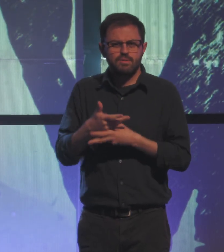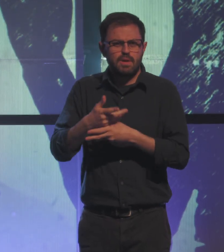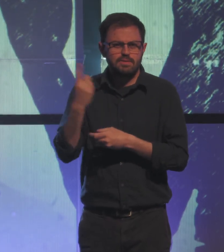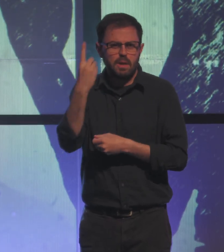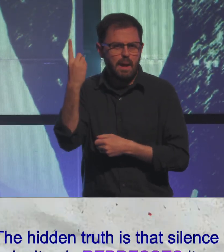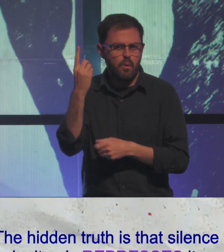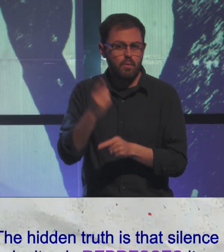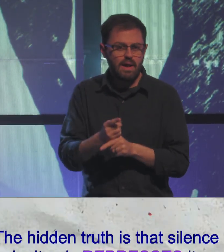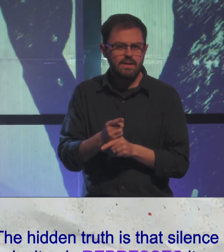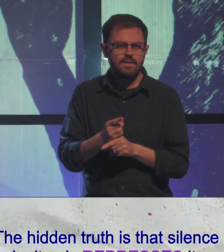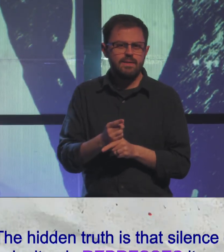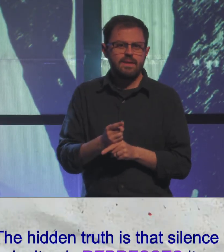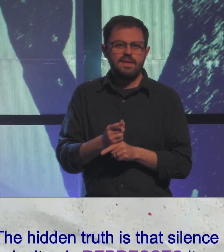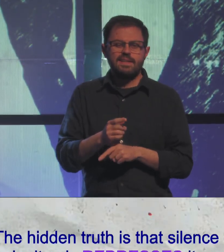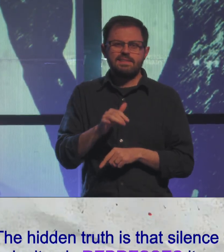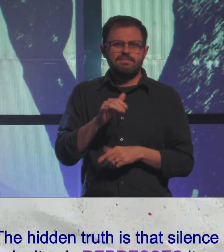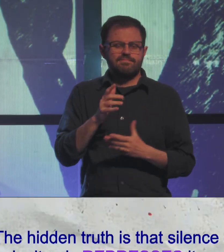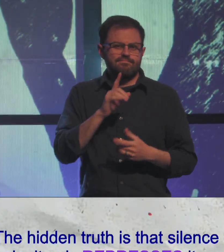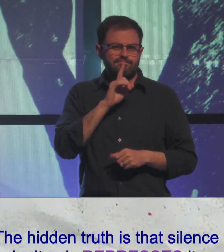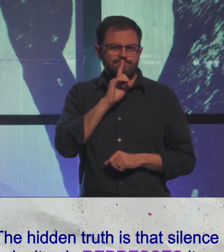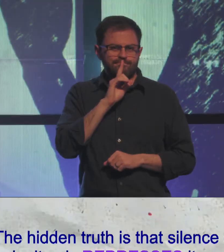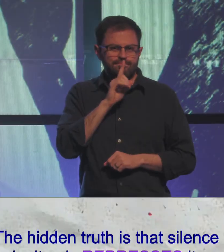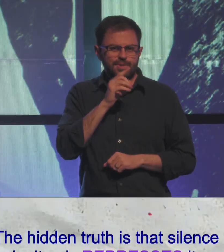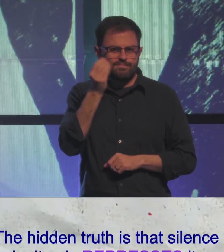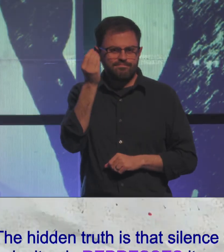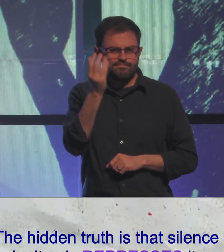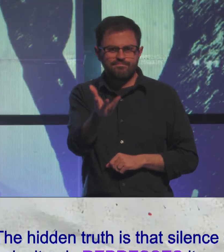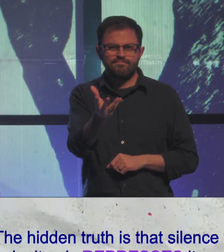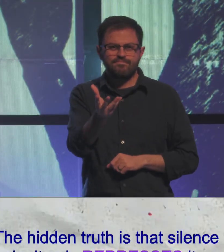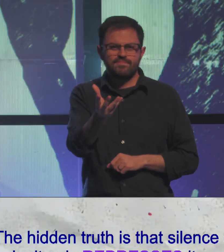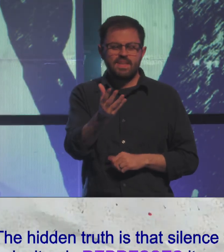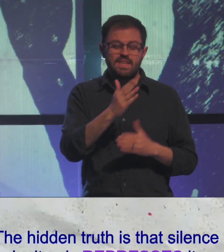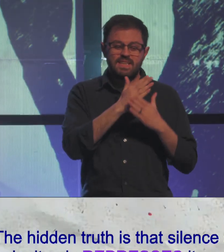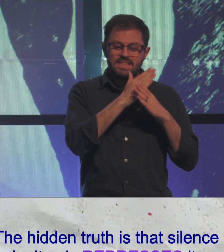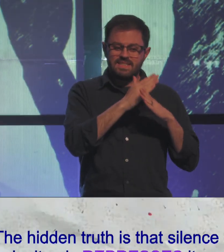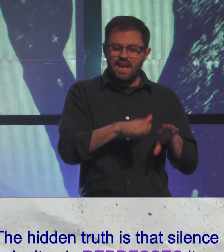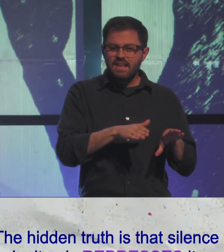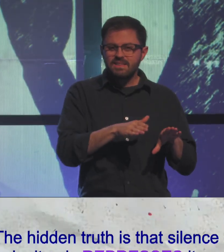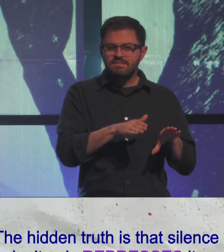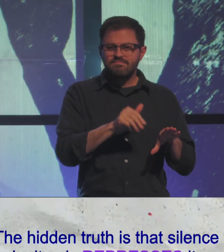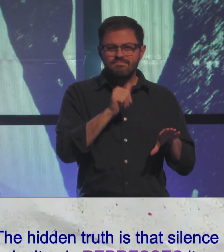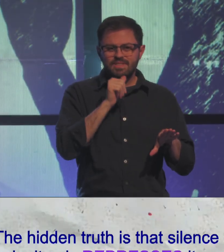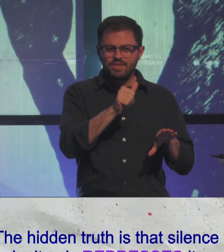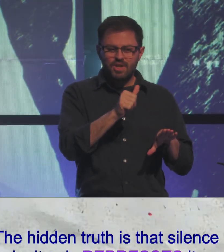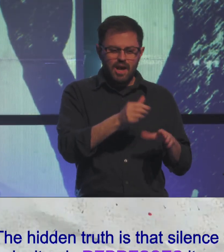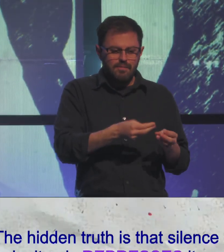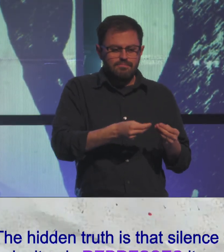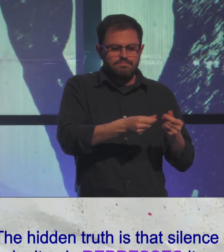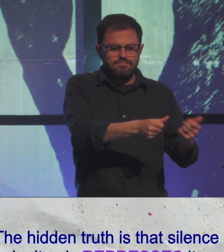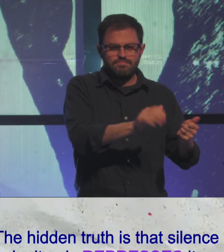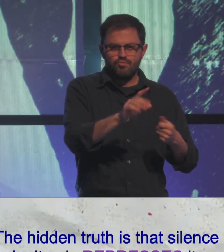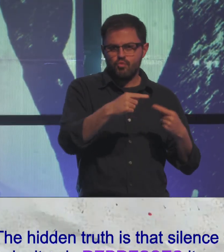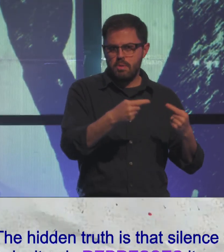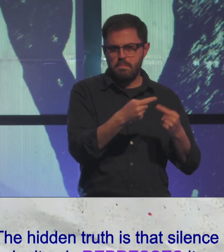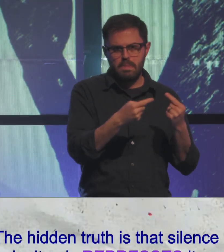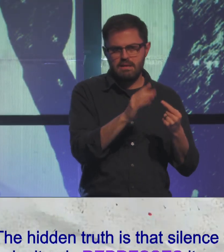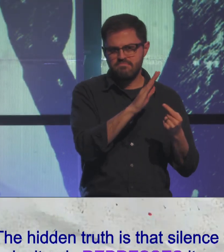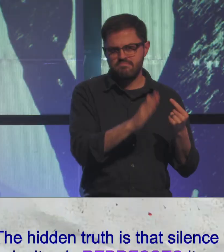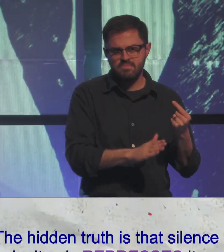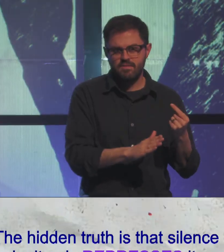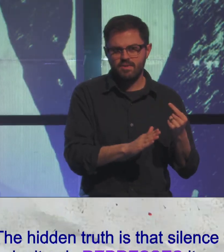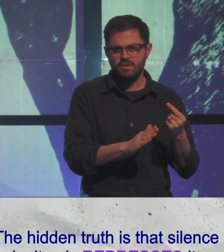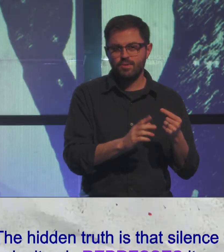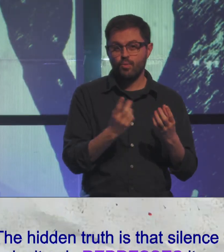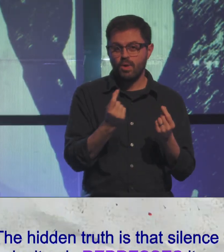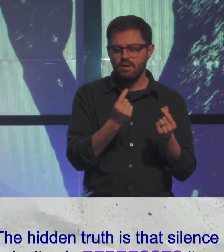And the hidden truth is that silence does not remove pain. Silence does not remove pain, it